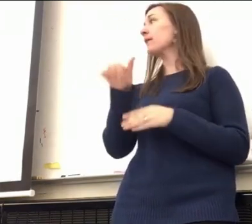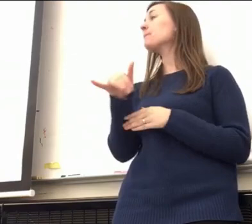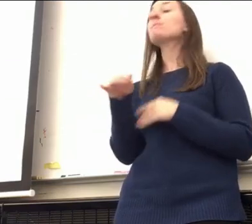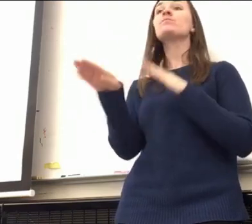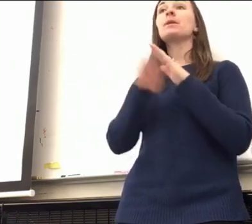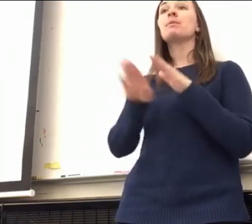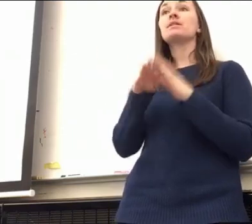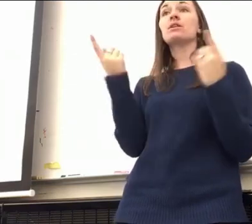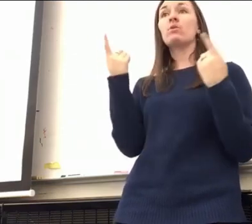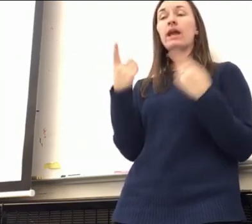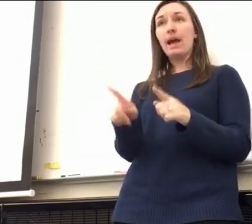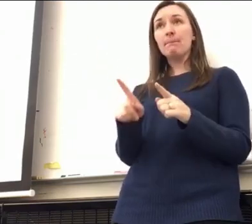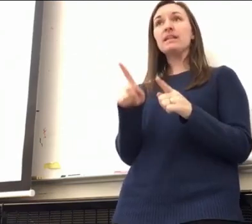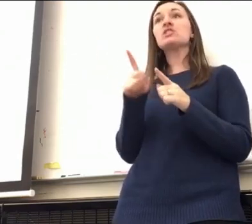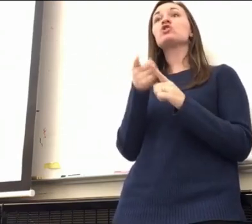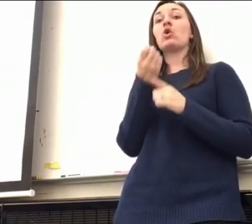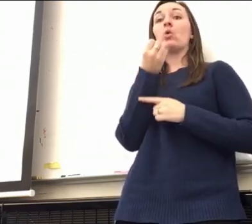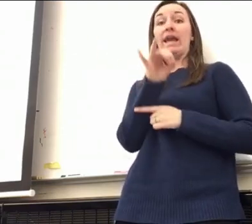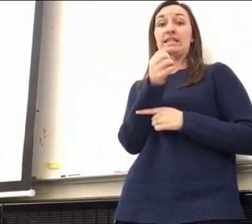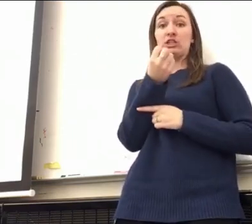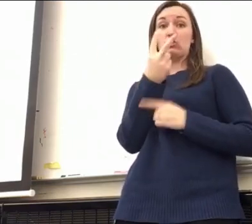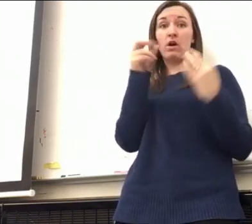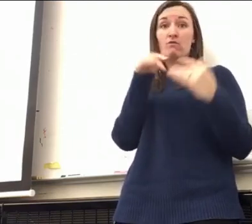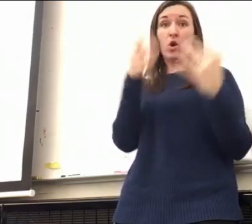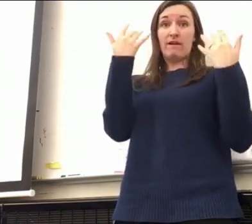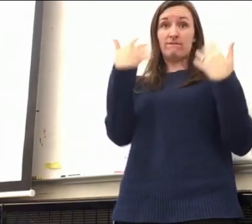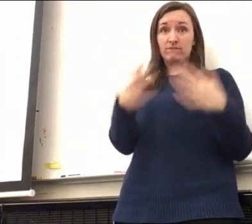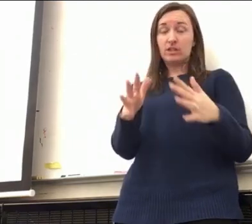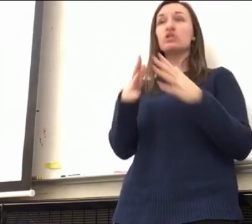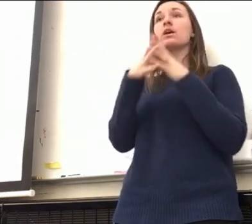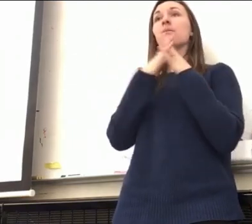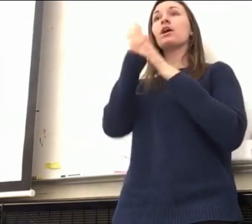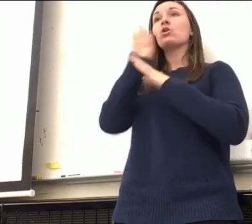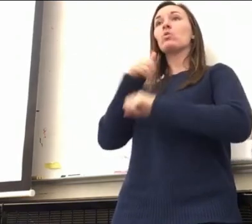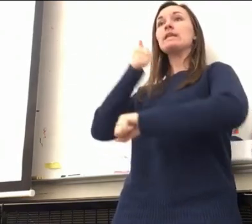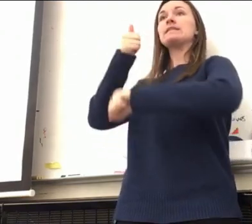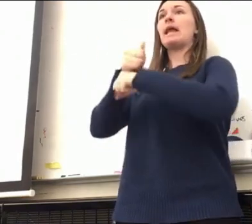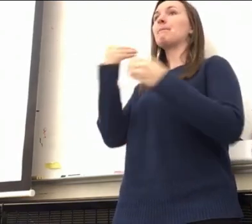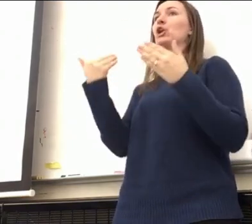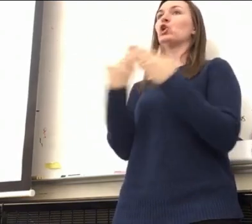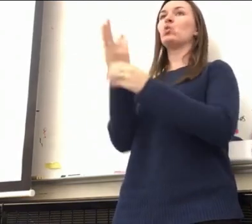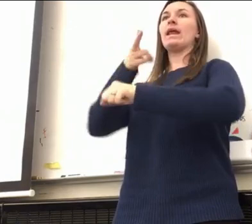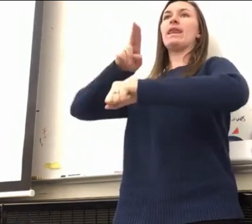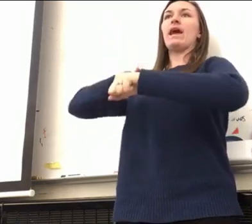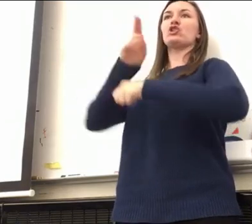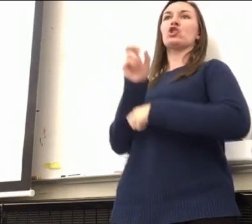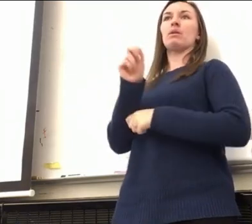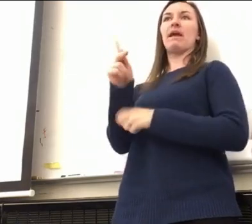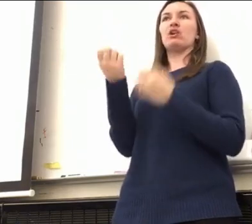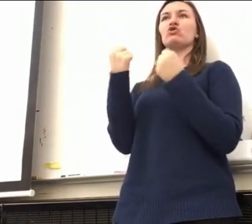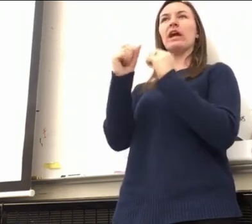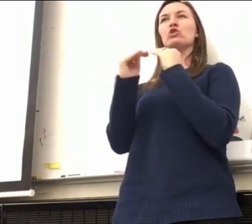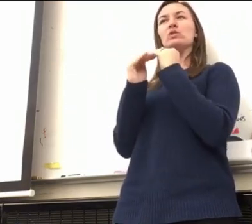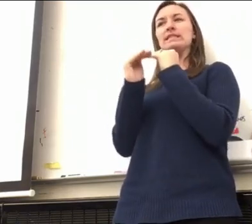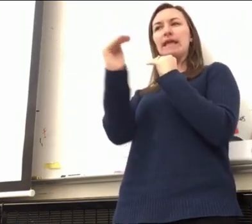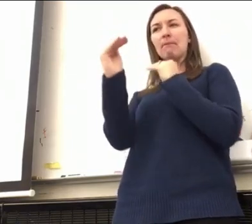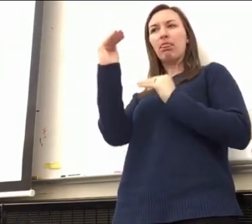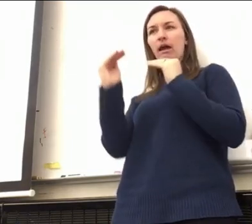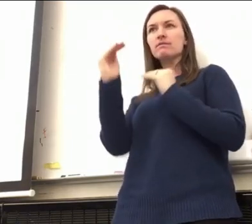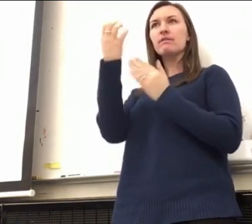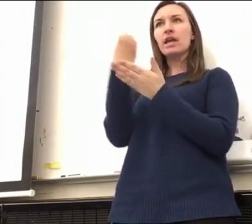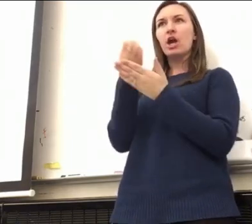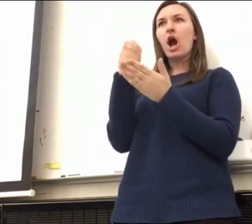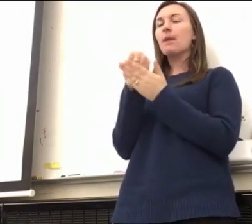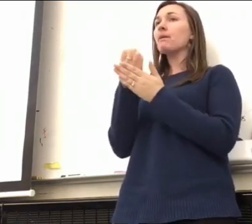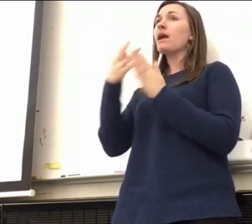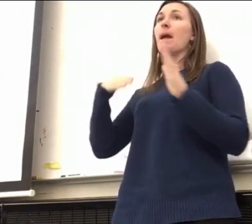Basically what's going to happen is, following the War of 1812, America's going to institute a new national bank in order to stabilize the economy. The economy booms,